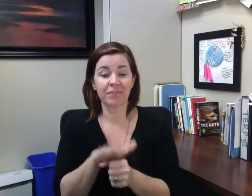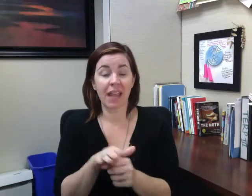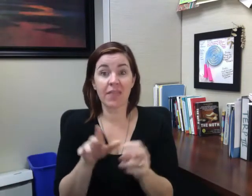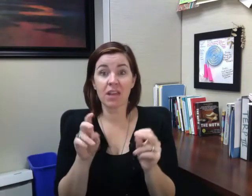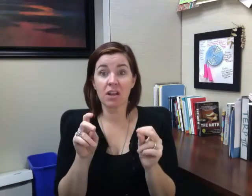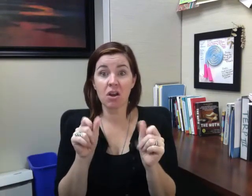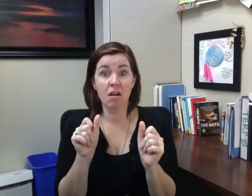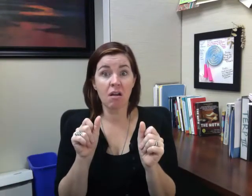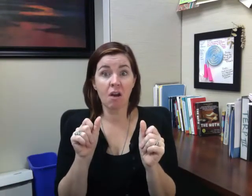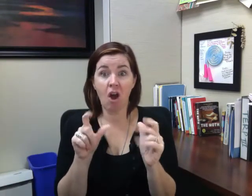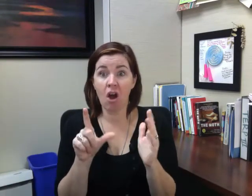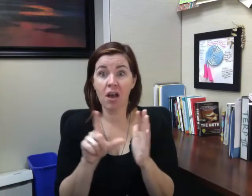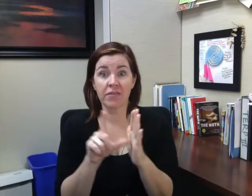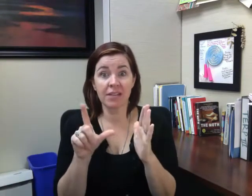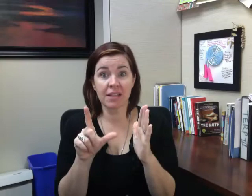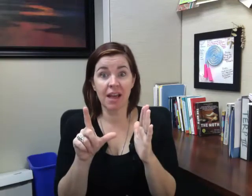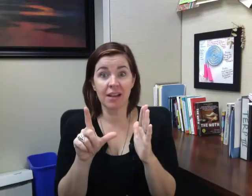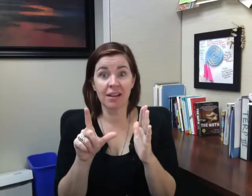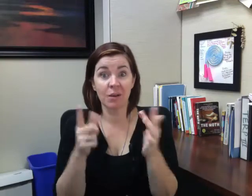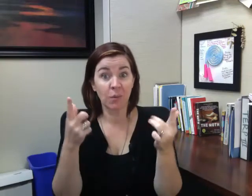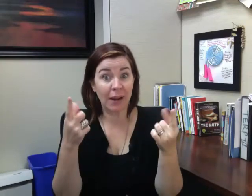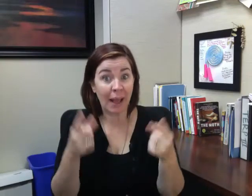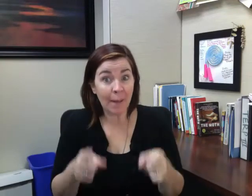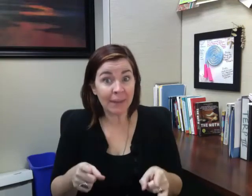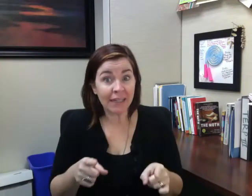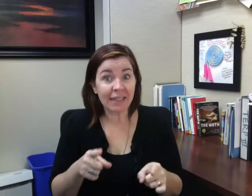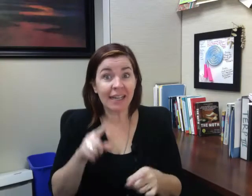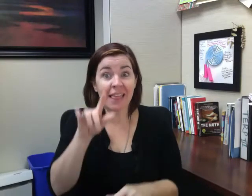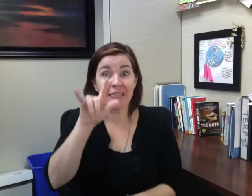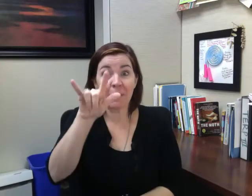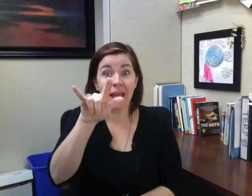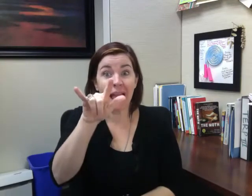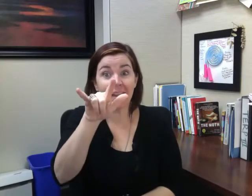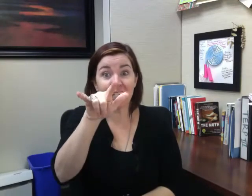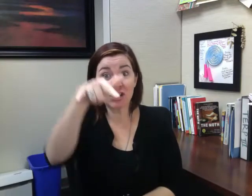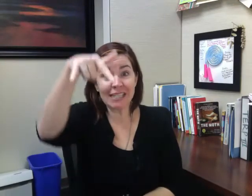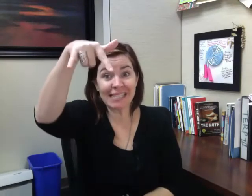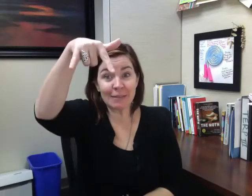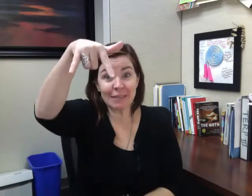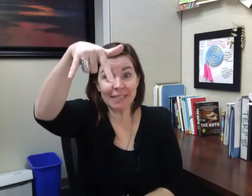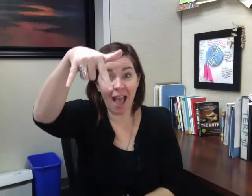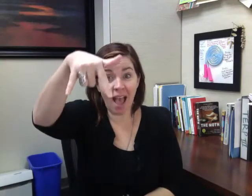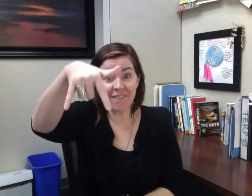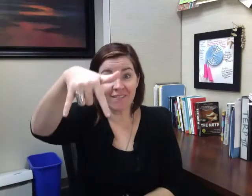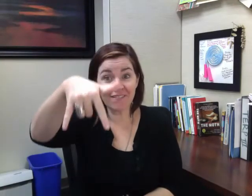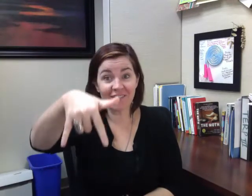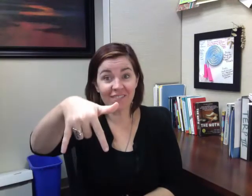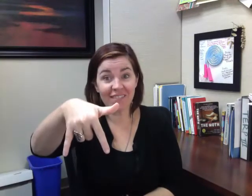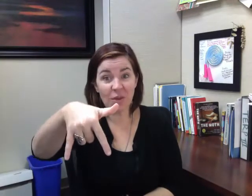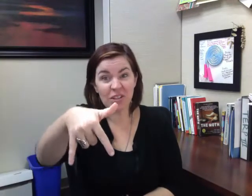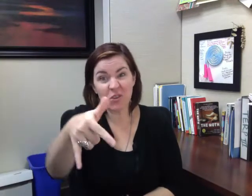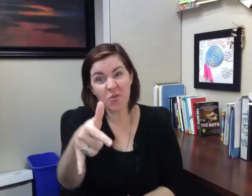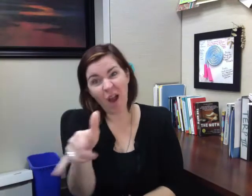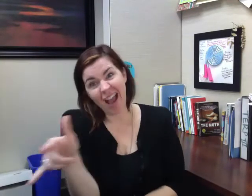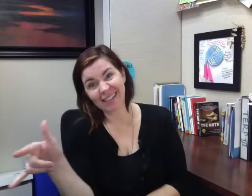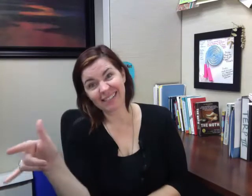and bank to the right. Well, people started to scream, so did I, and I remember